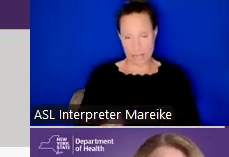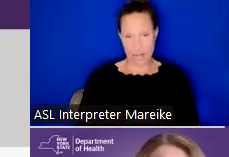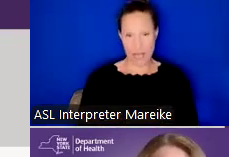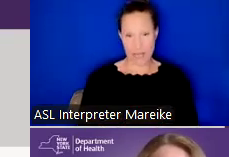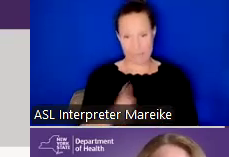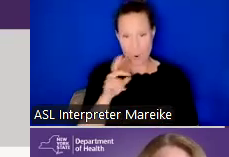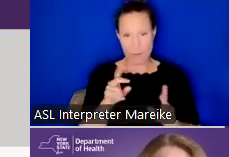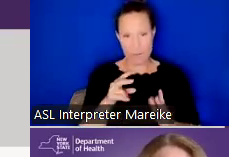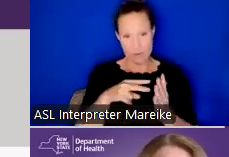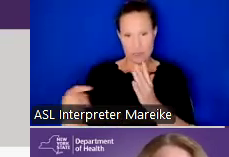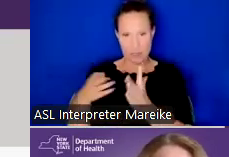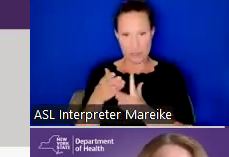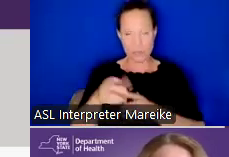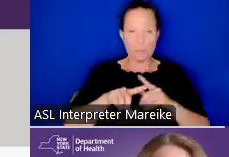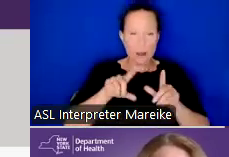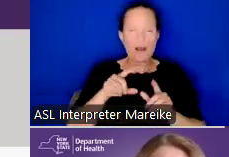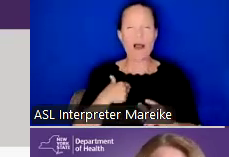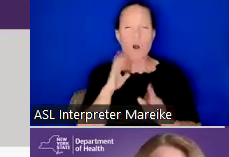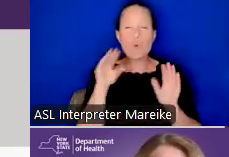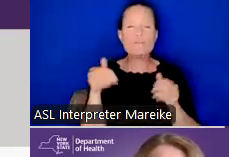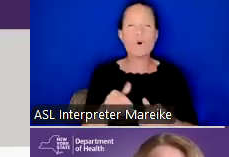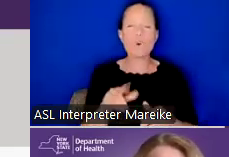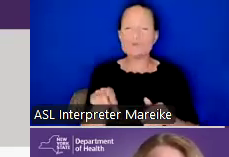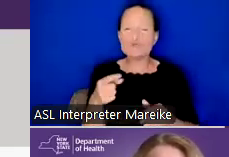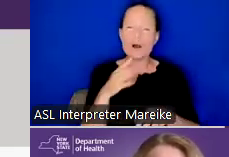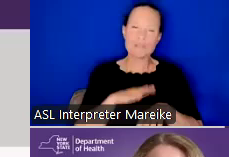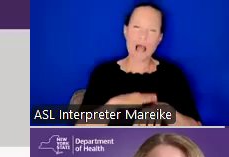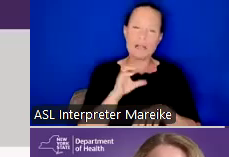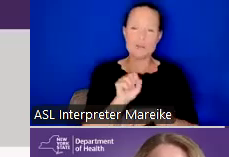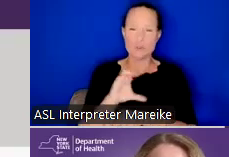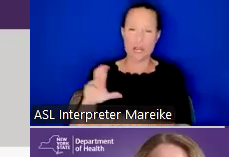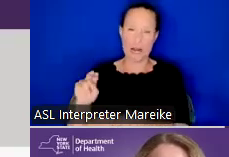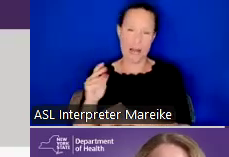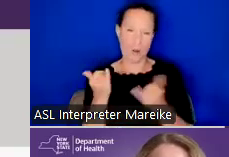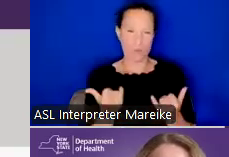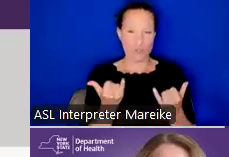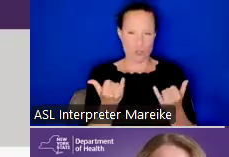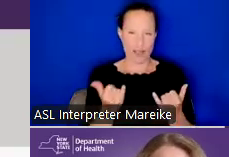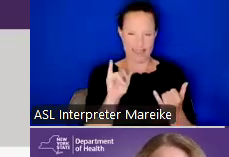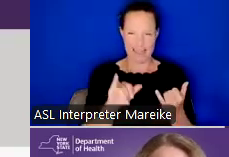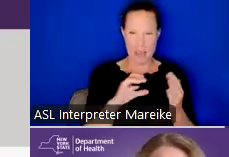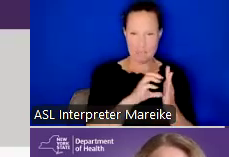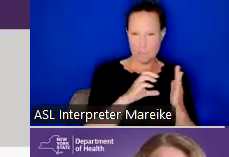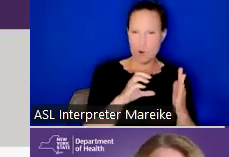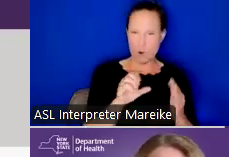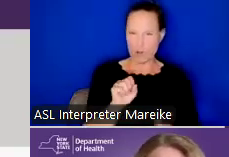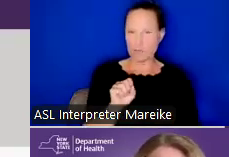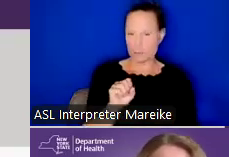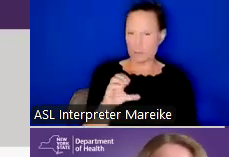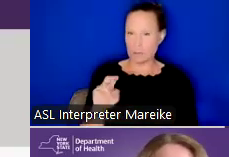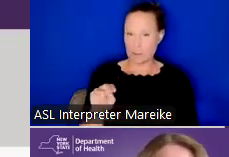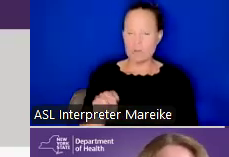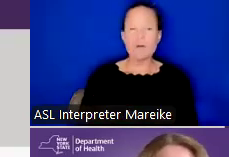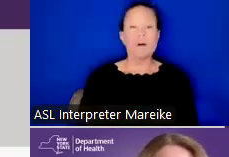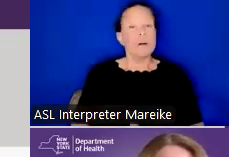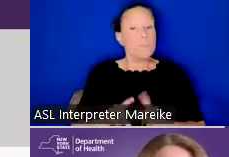folks to see. But I'm going to focus just on the social care networks today. Um, uh, but